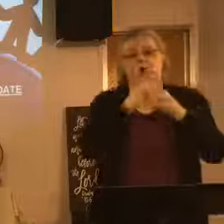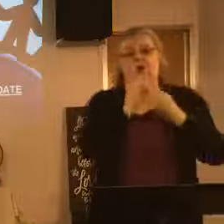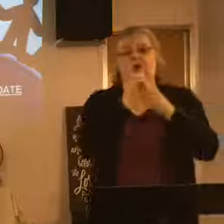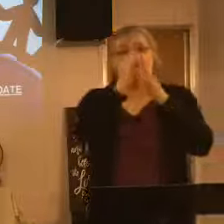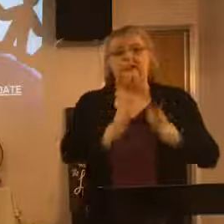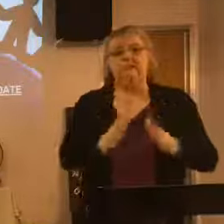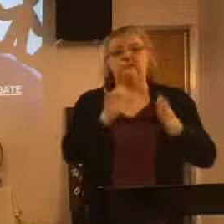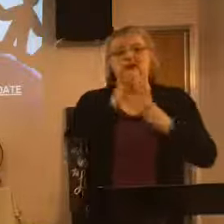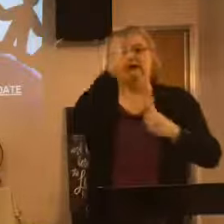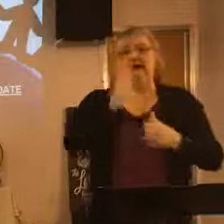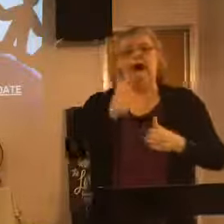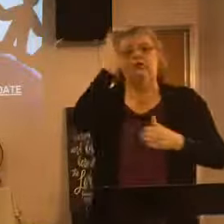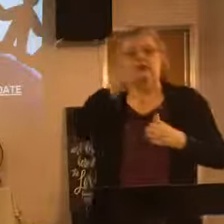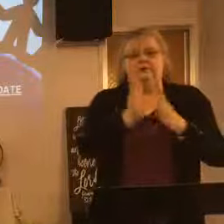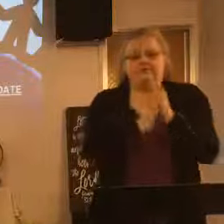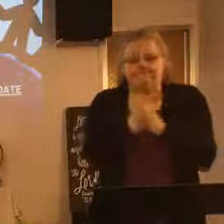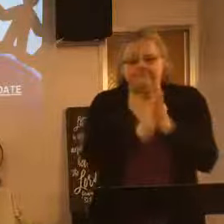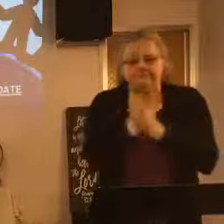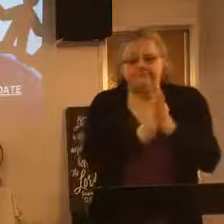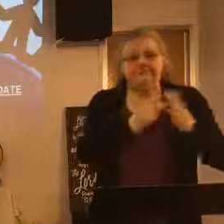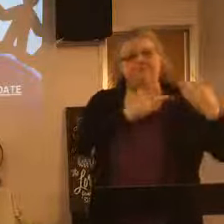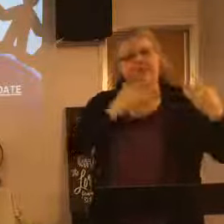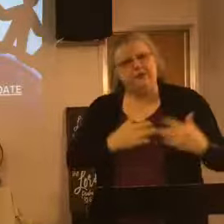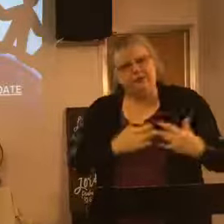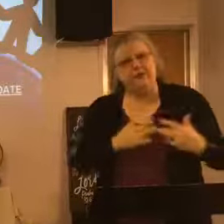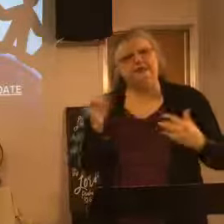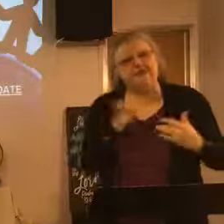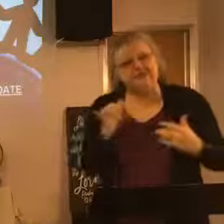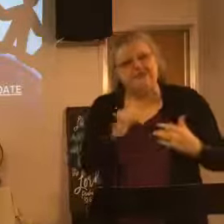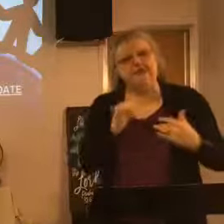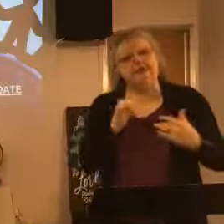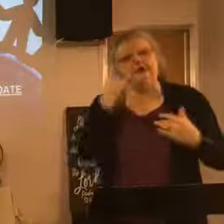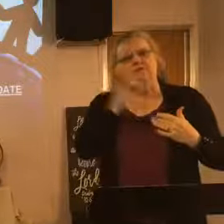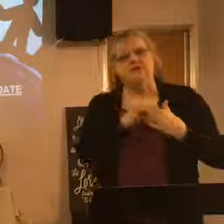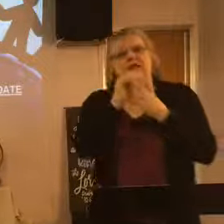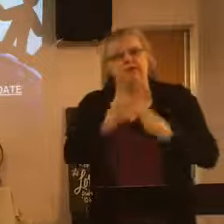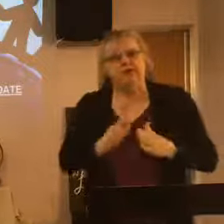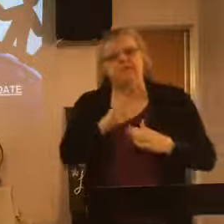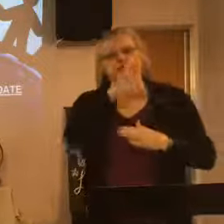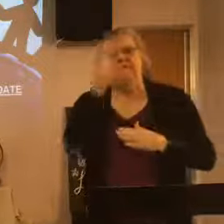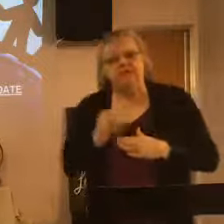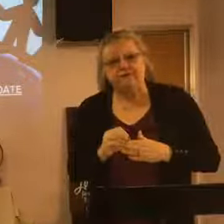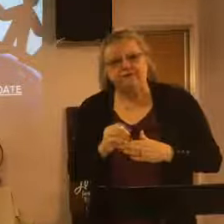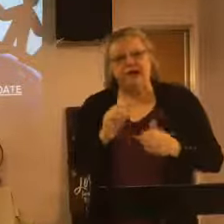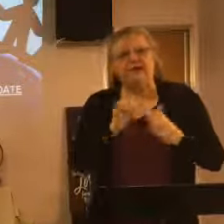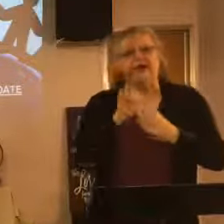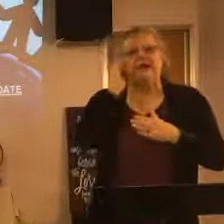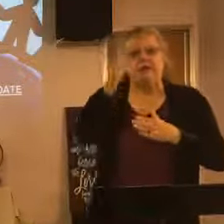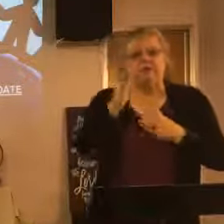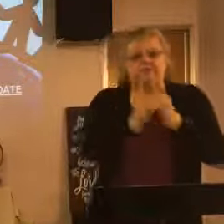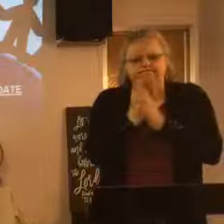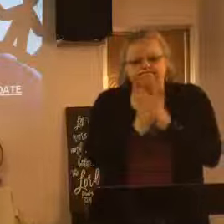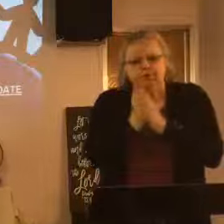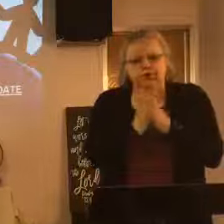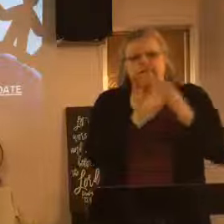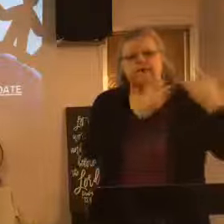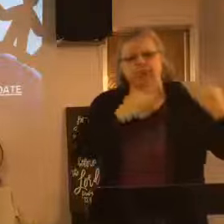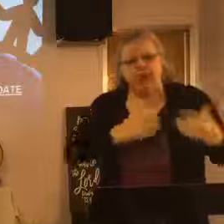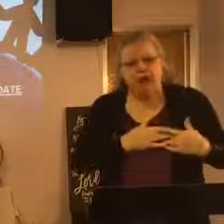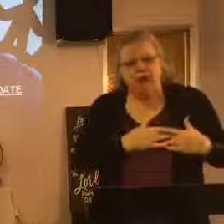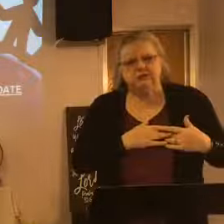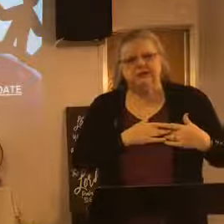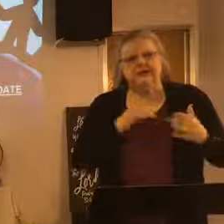God will stir in more hearts, as he did the Prime Minister of that country I was talking about. that he will stir in hearts to cause